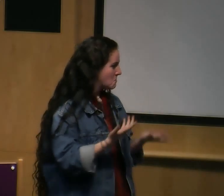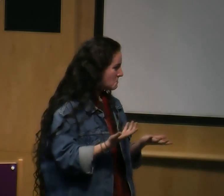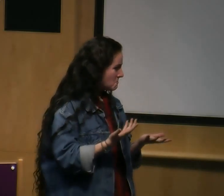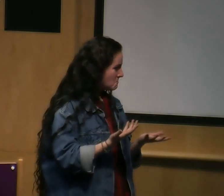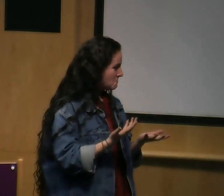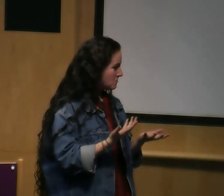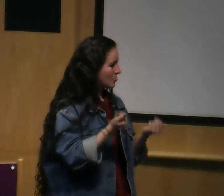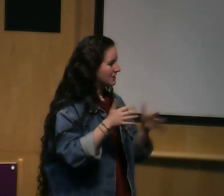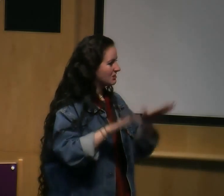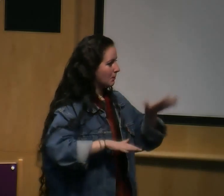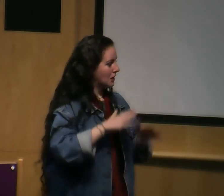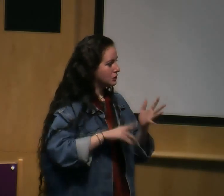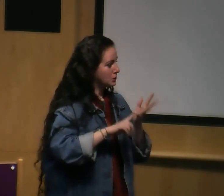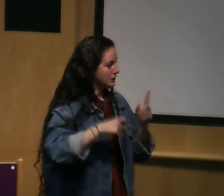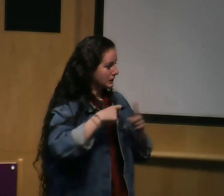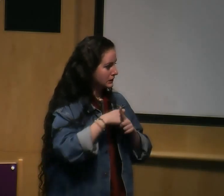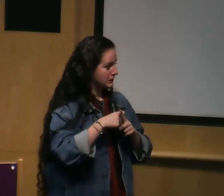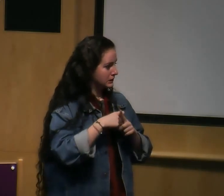your project, do you know whether there's something similar in the UK?